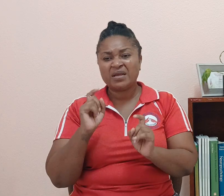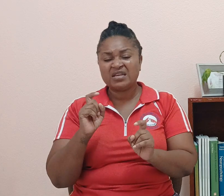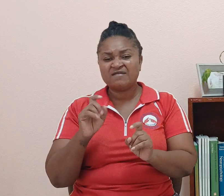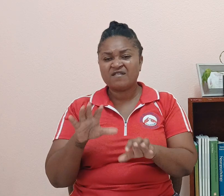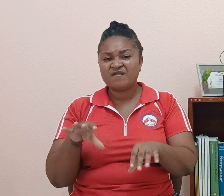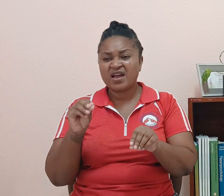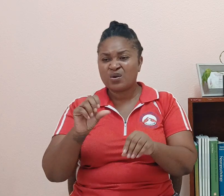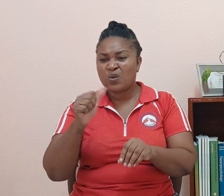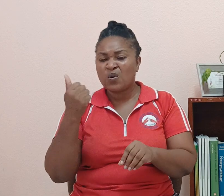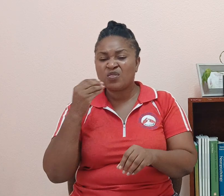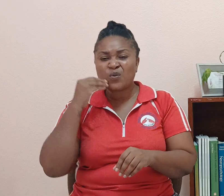Ruth.